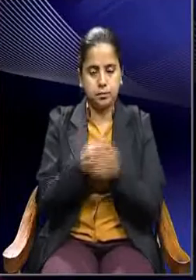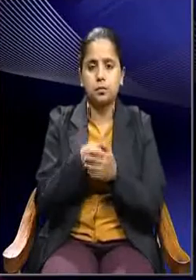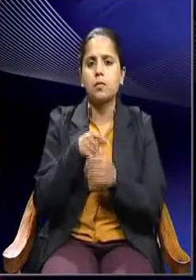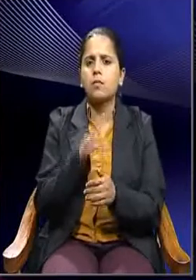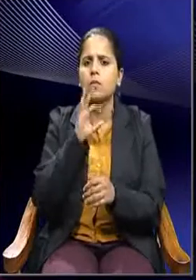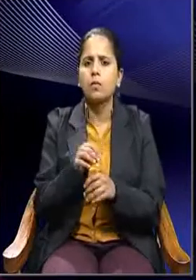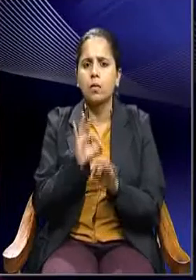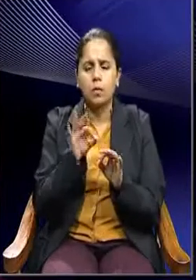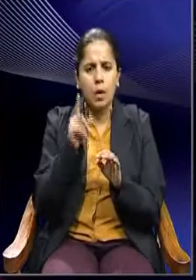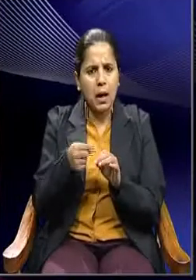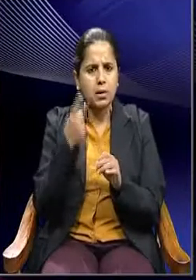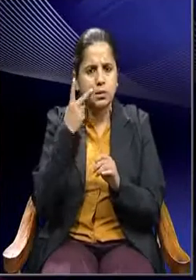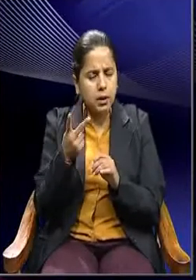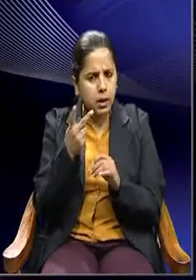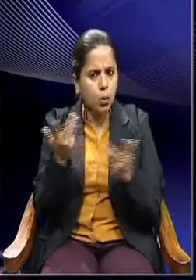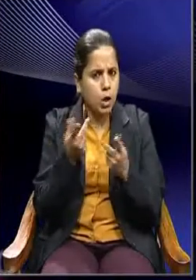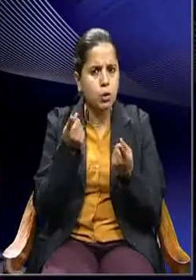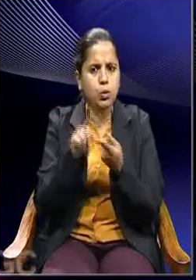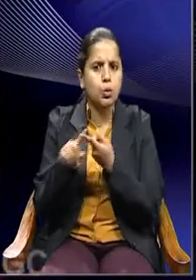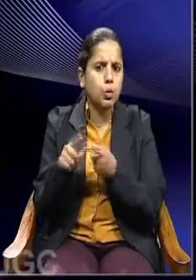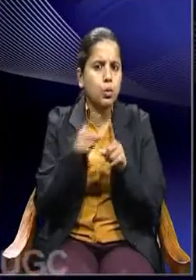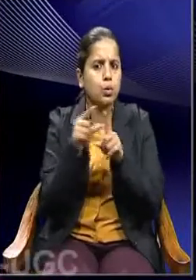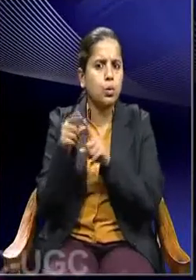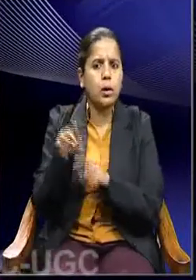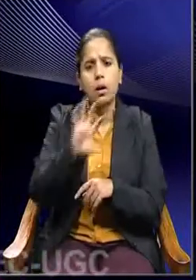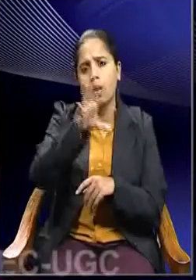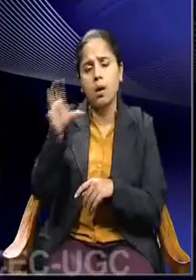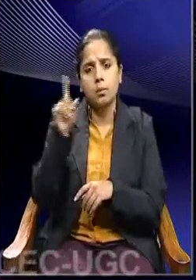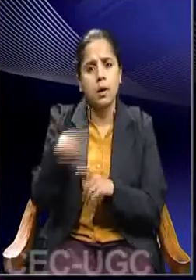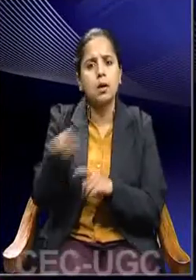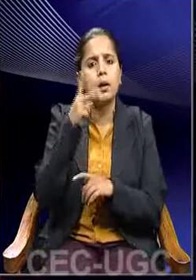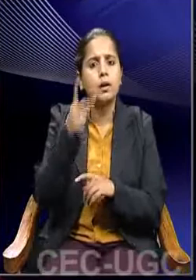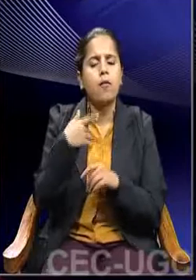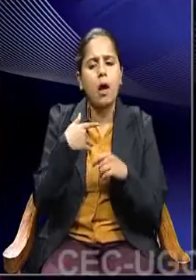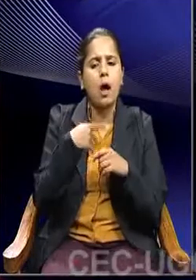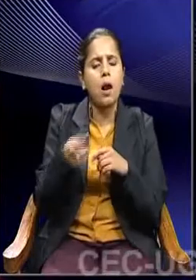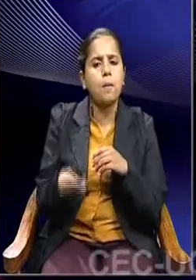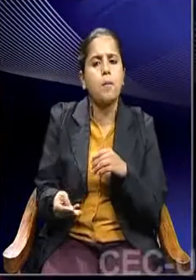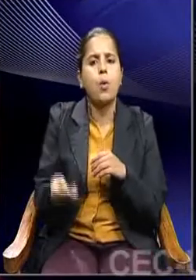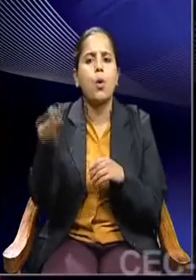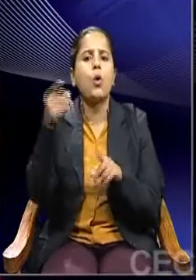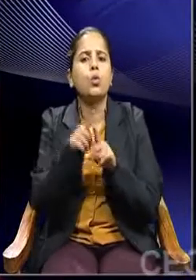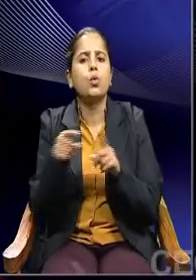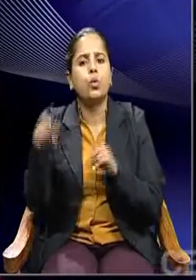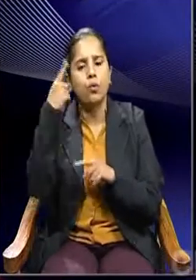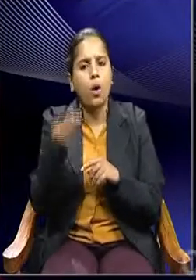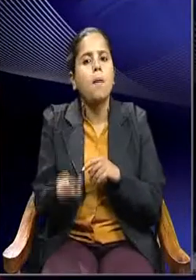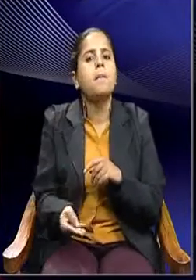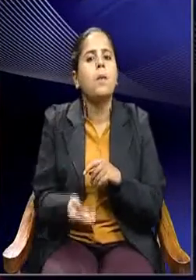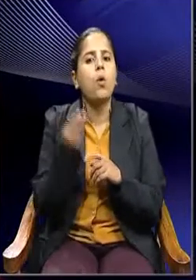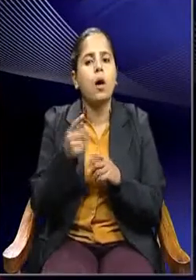Appropriate measures should be taken in each country to the extent necessary to formulate